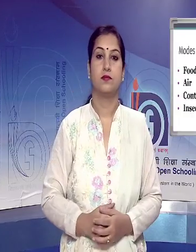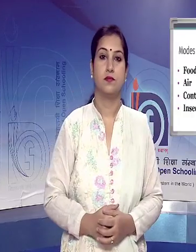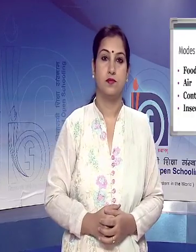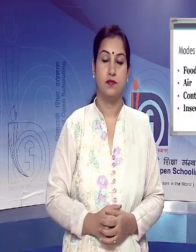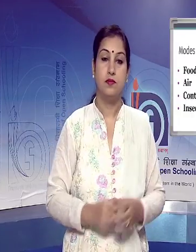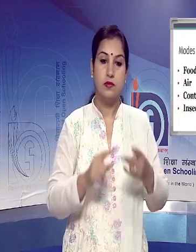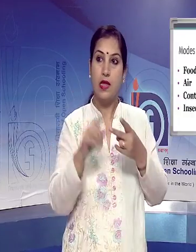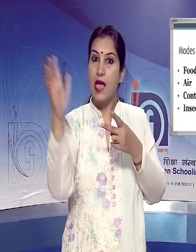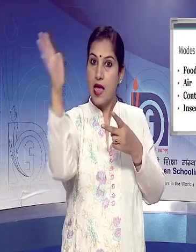air,